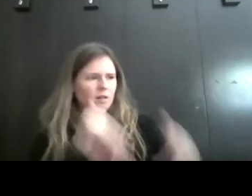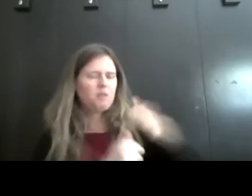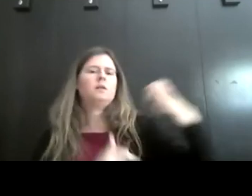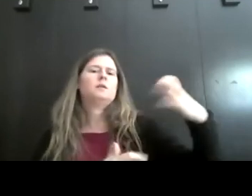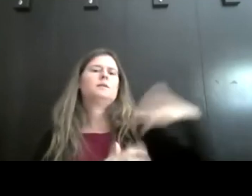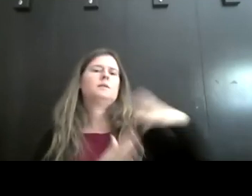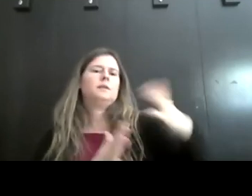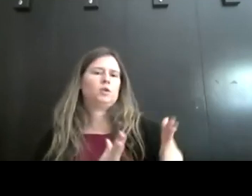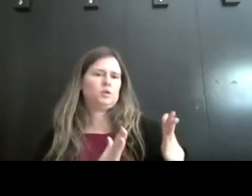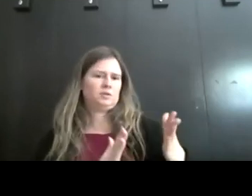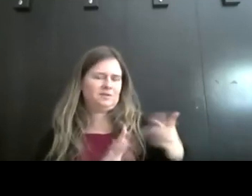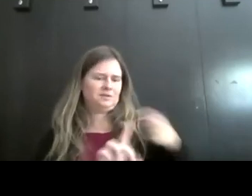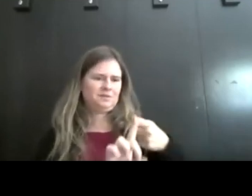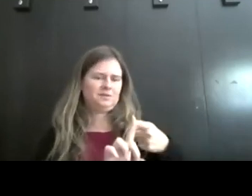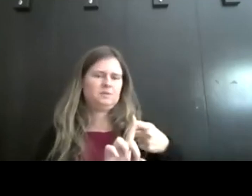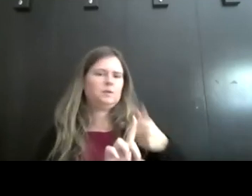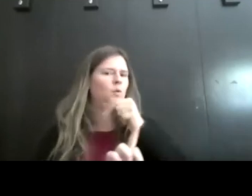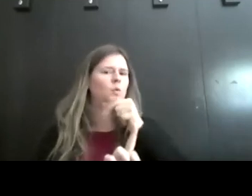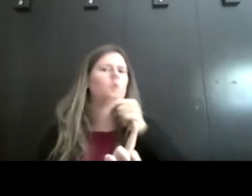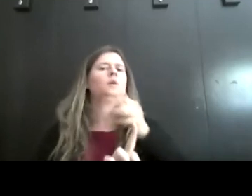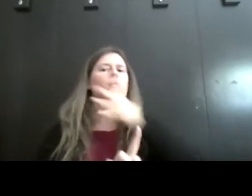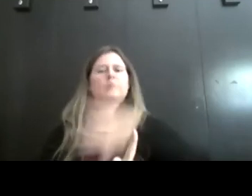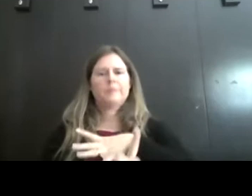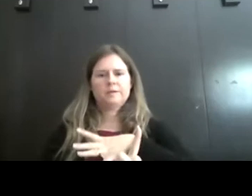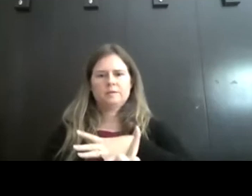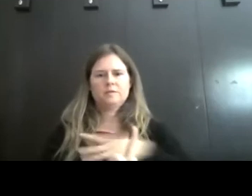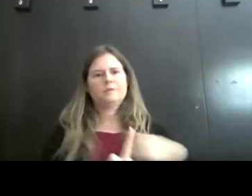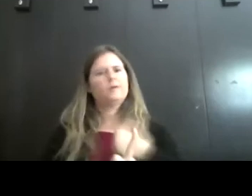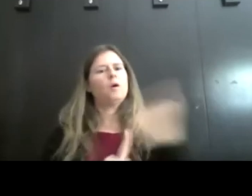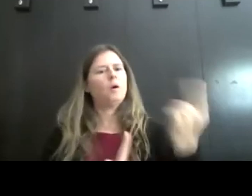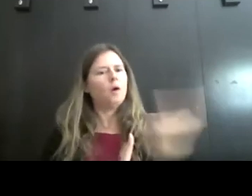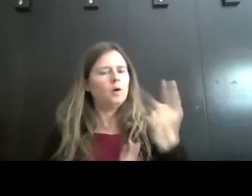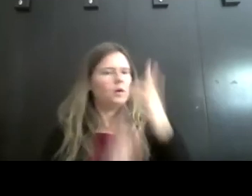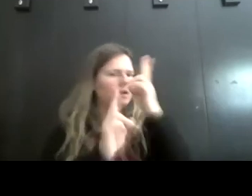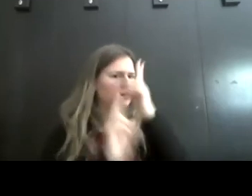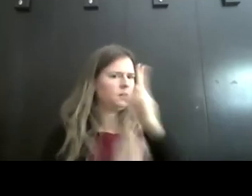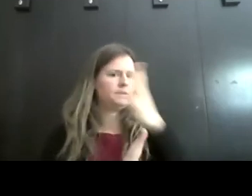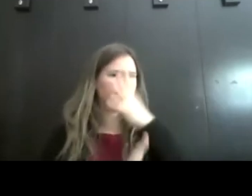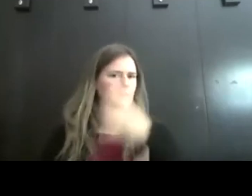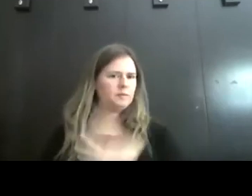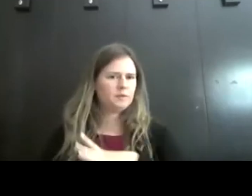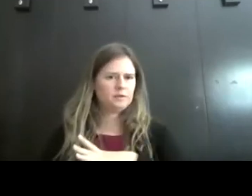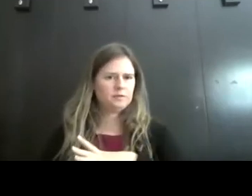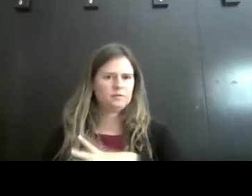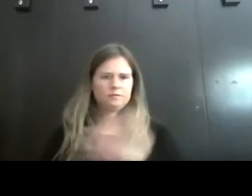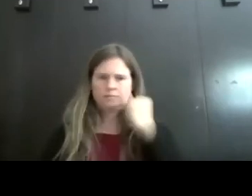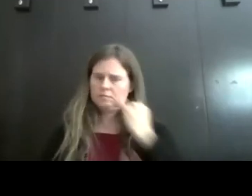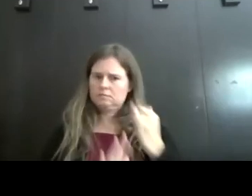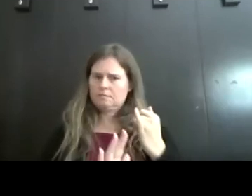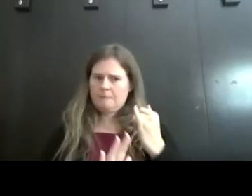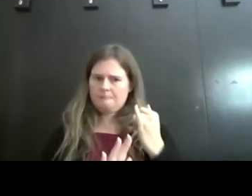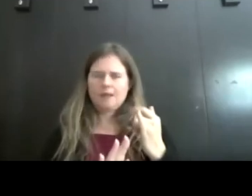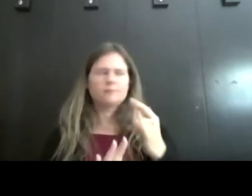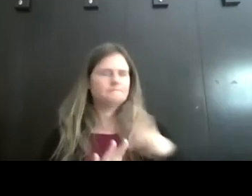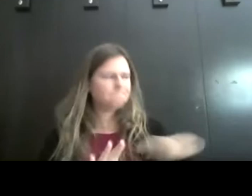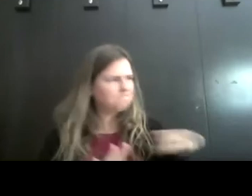always honored and respected our women. And if they're capable of being great hunters, great